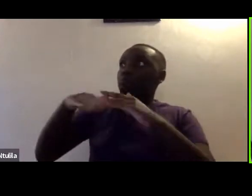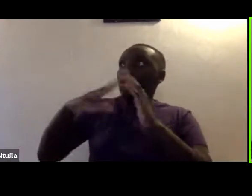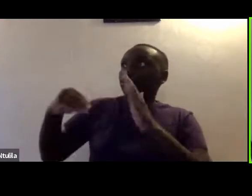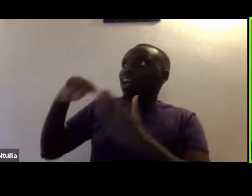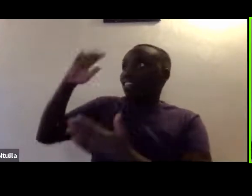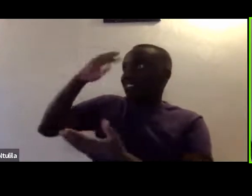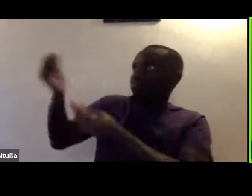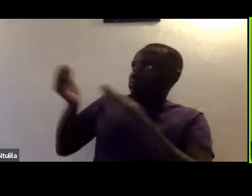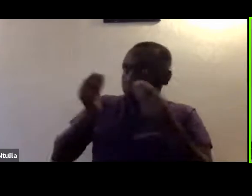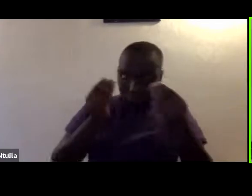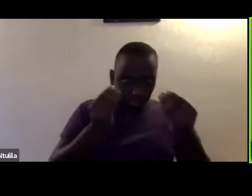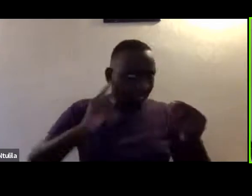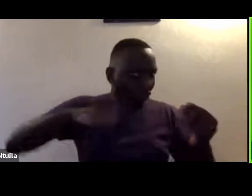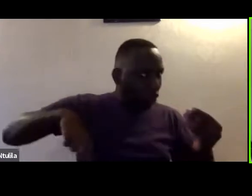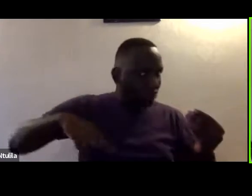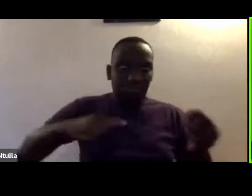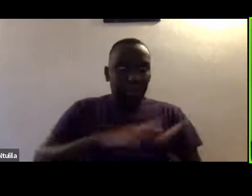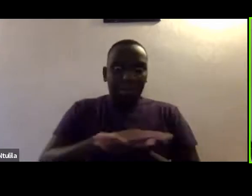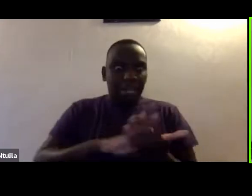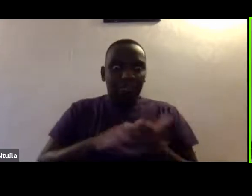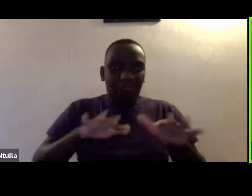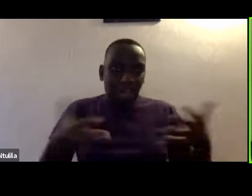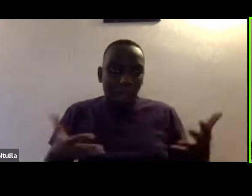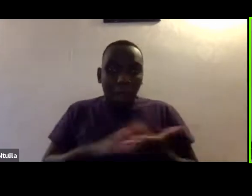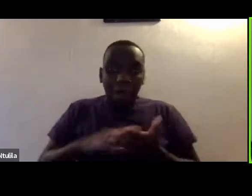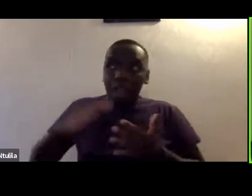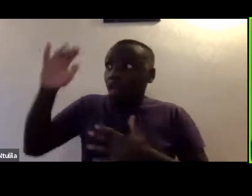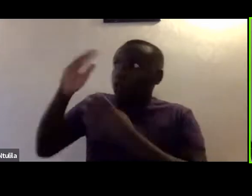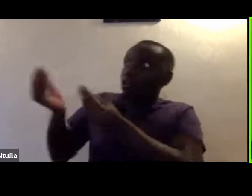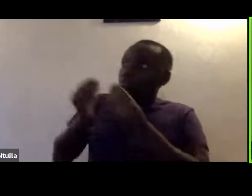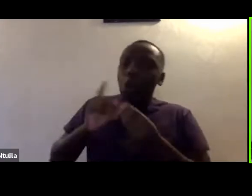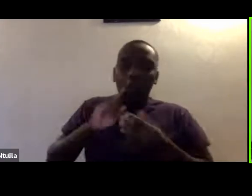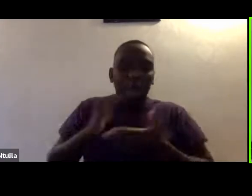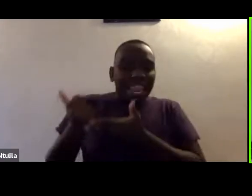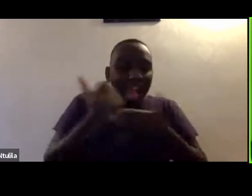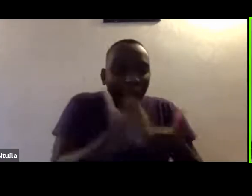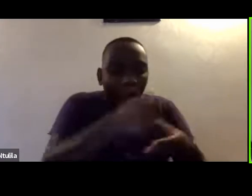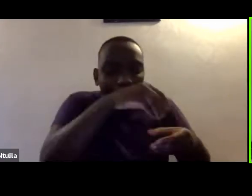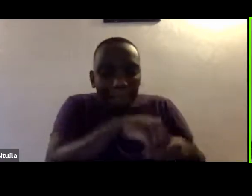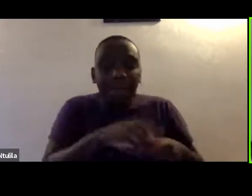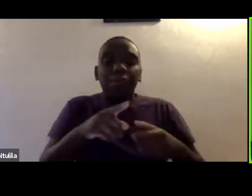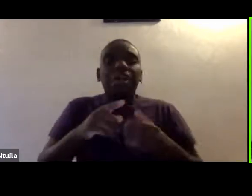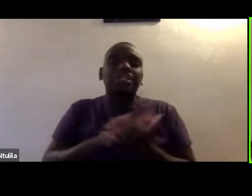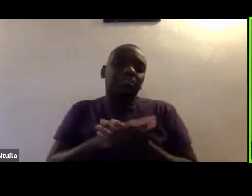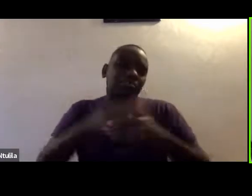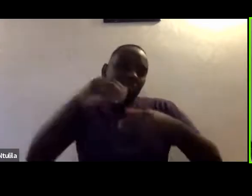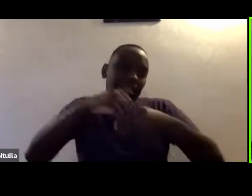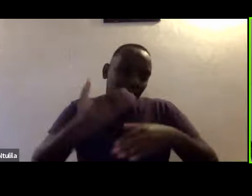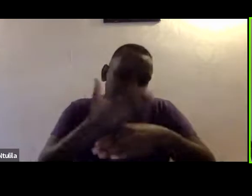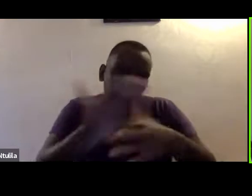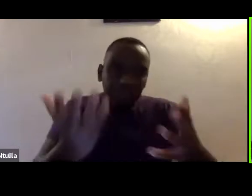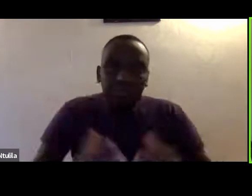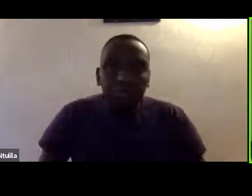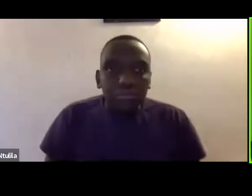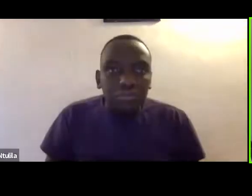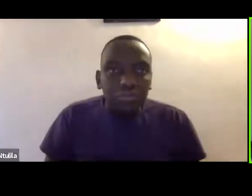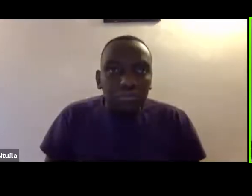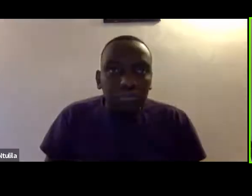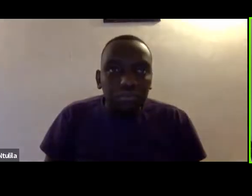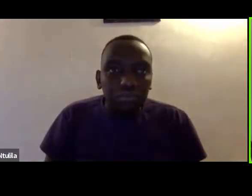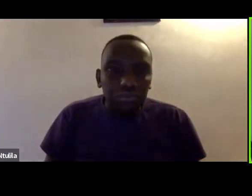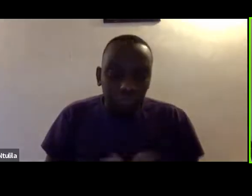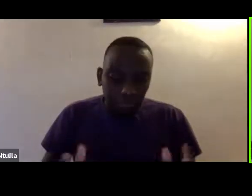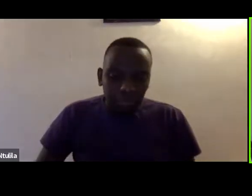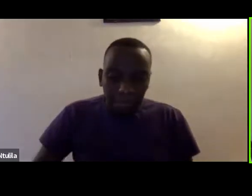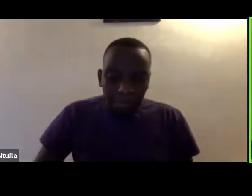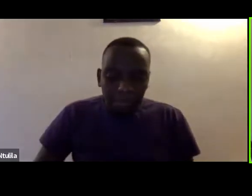but they ignore the theories because they just feel it's too heavy a read. But when